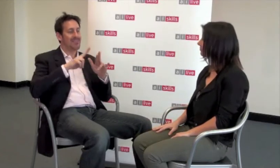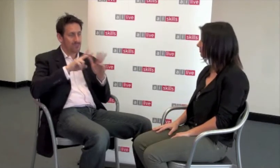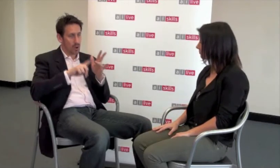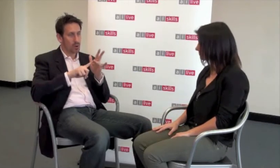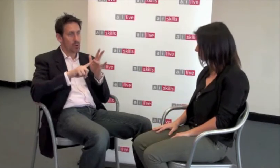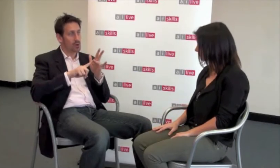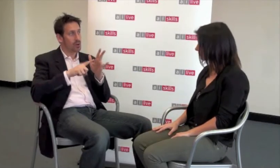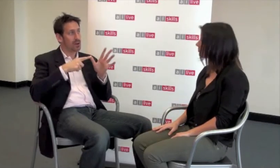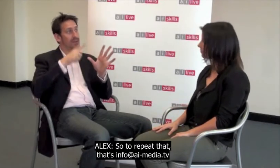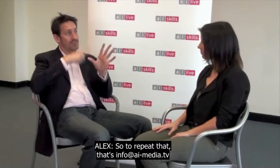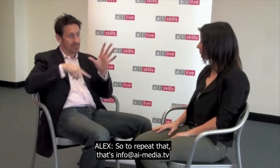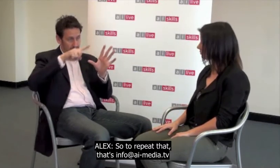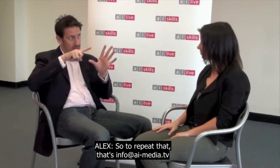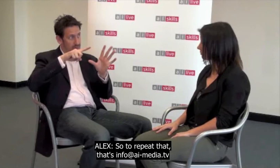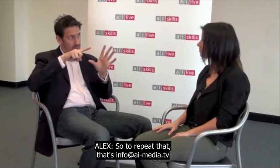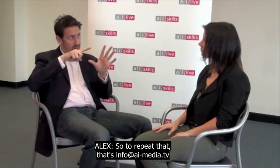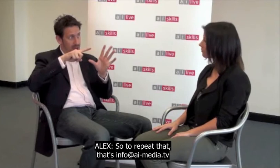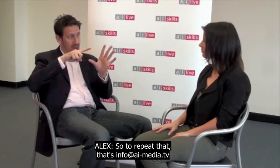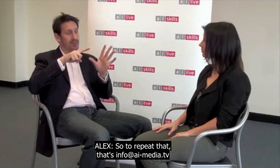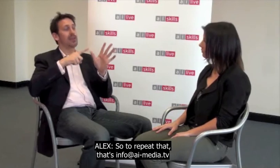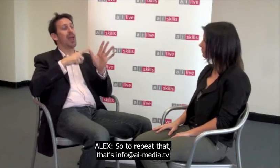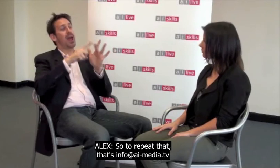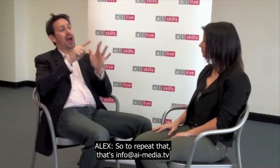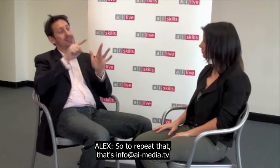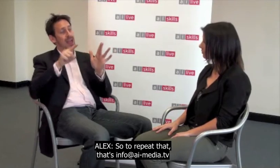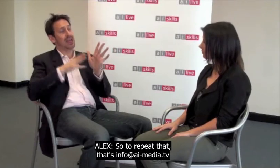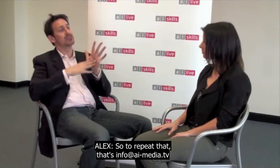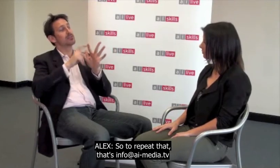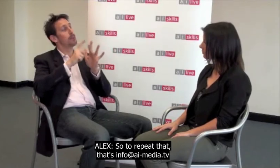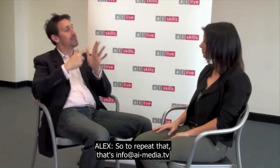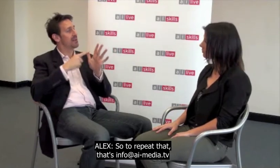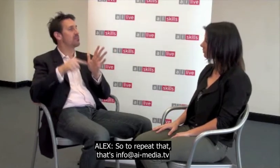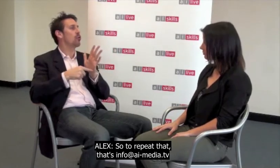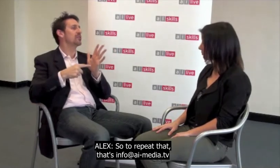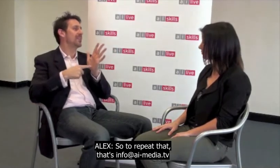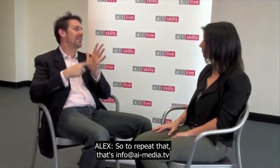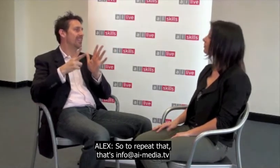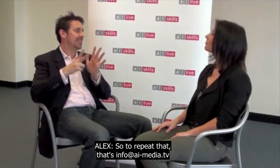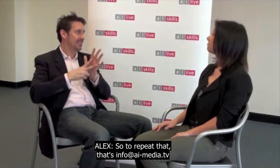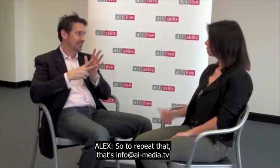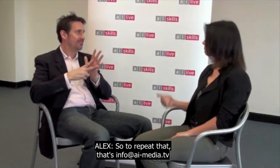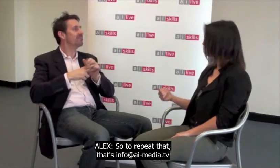to repeat that, that's info at ai-media.tv.